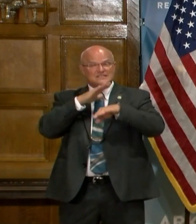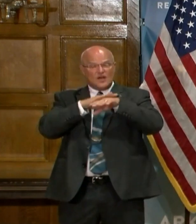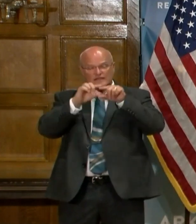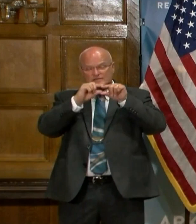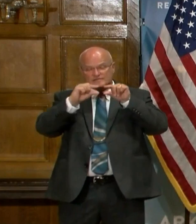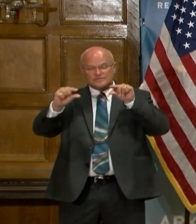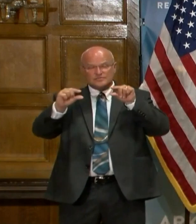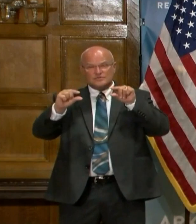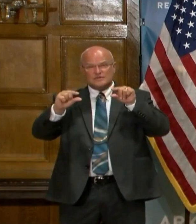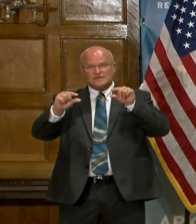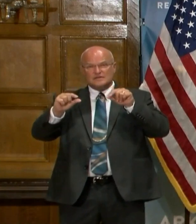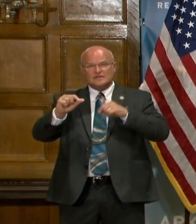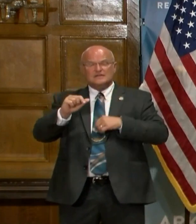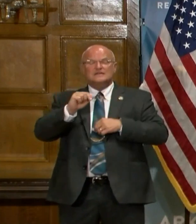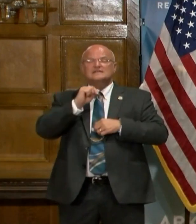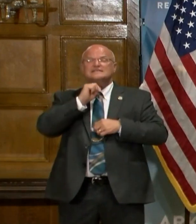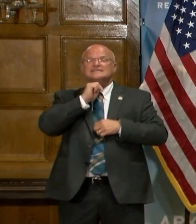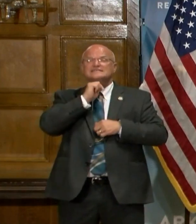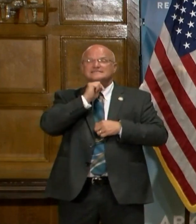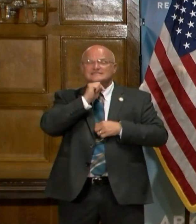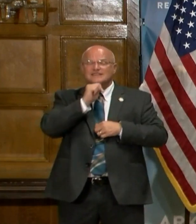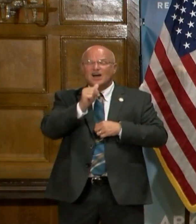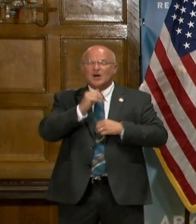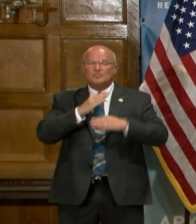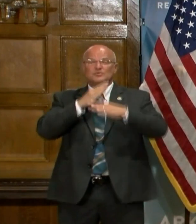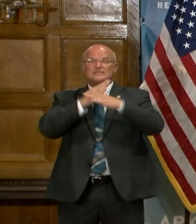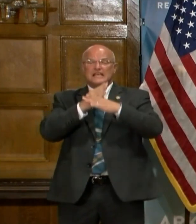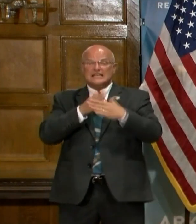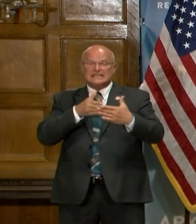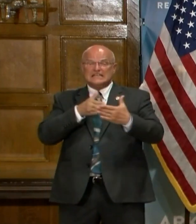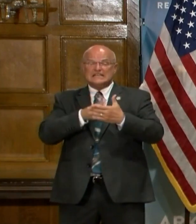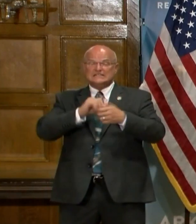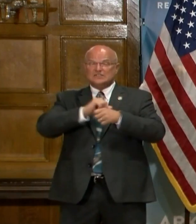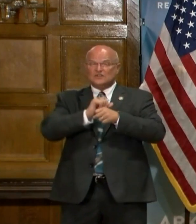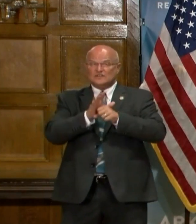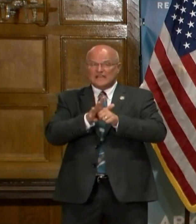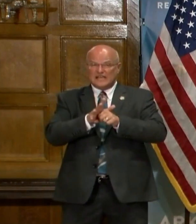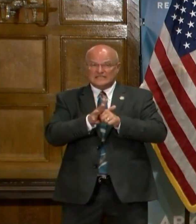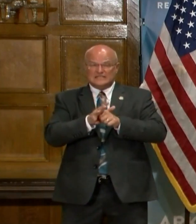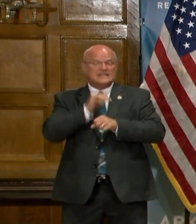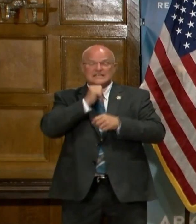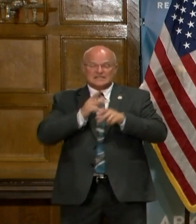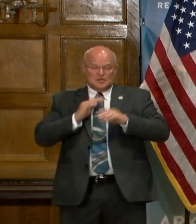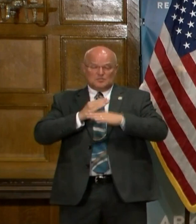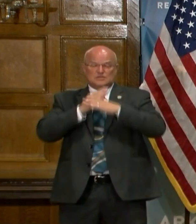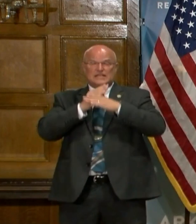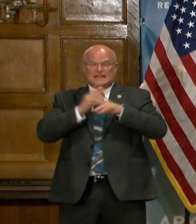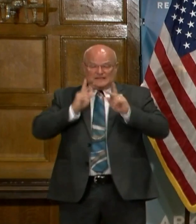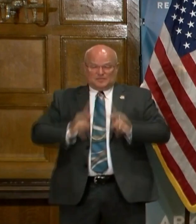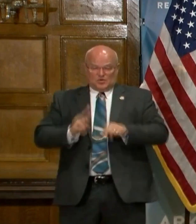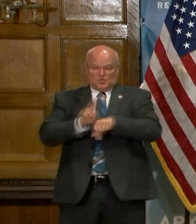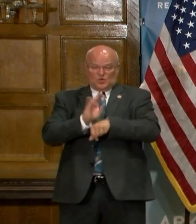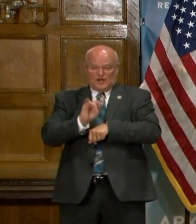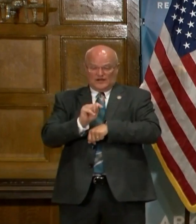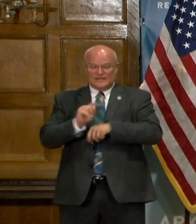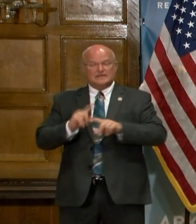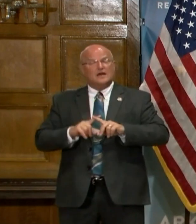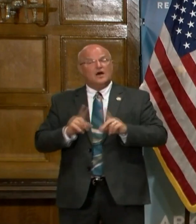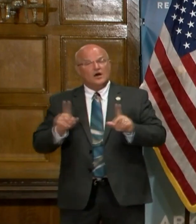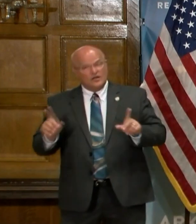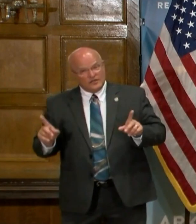the packaging, this does not protect against COVID-19. It doesn't protect the individual wearing it,